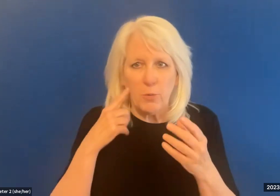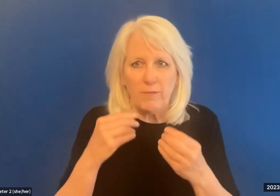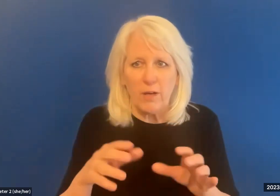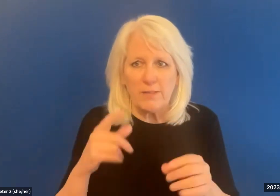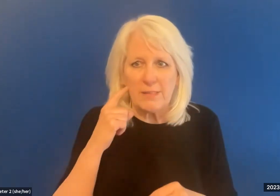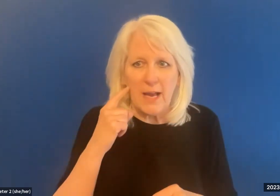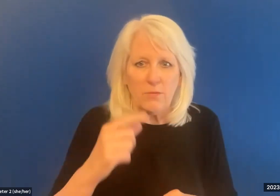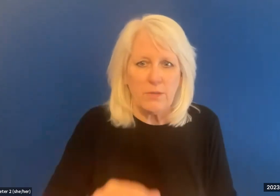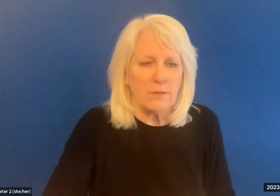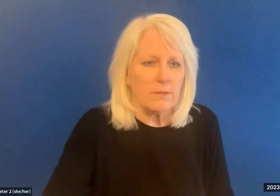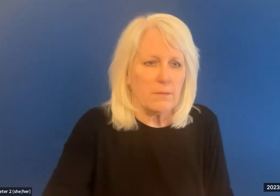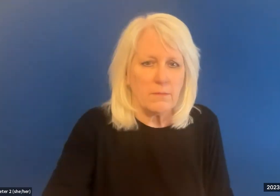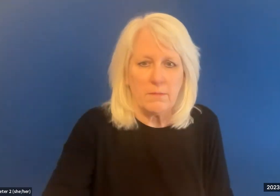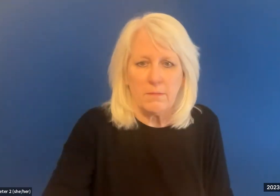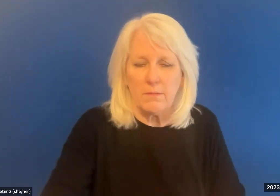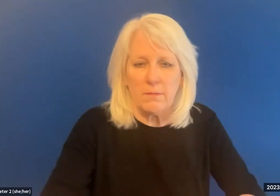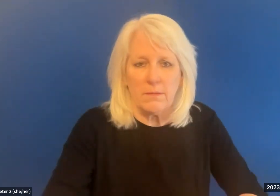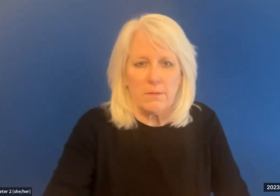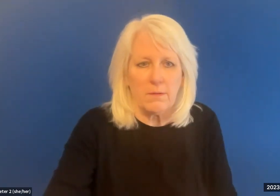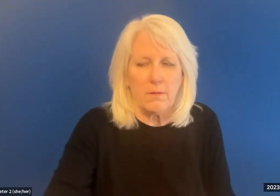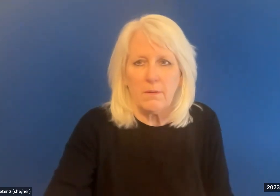Is the interpreter, we've lost the sound.